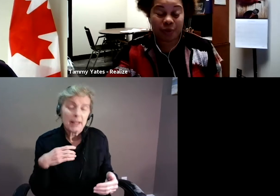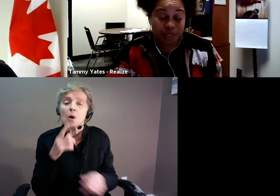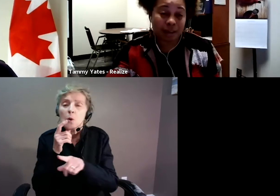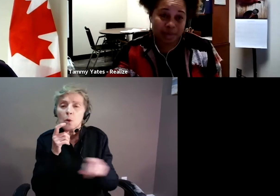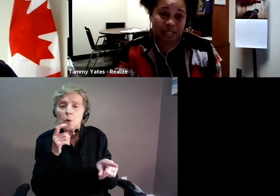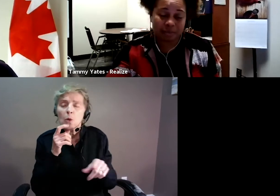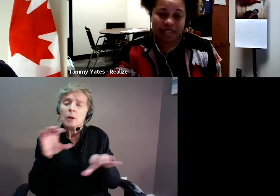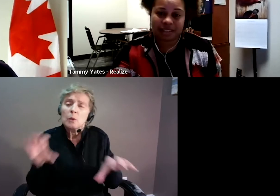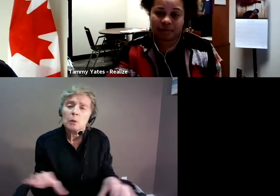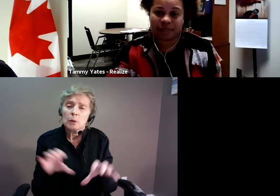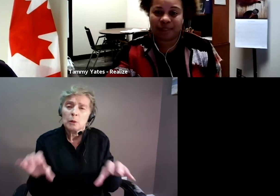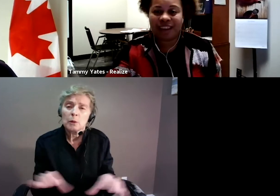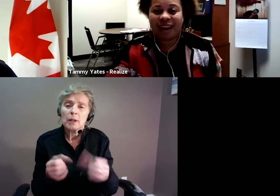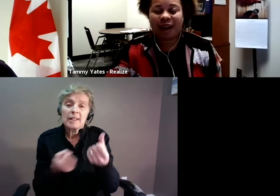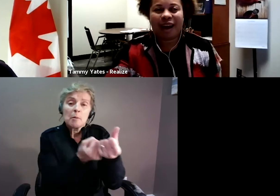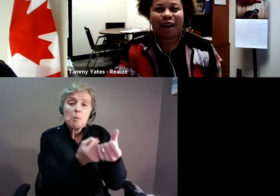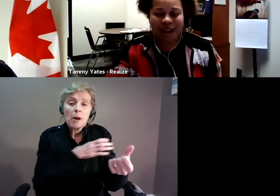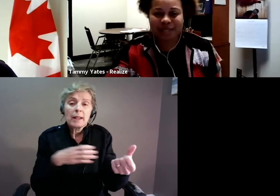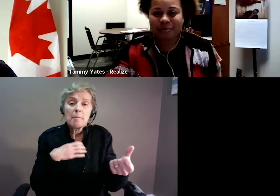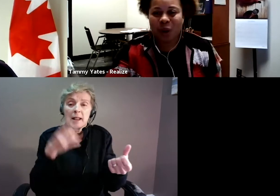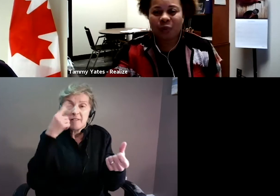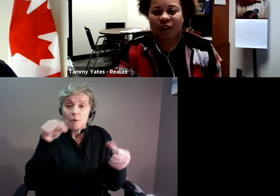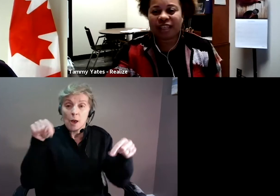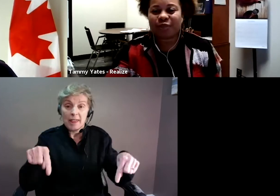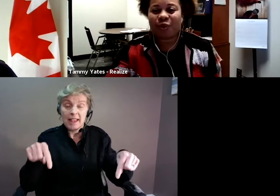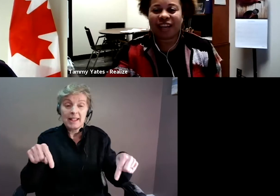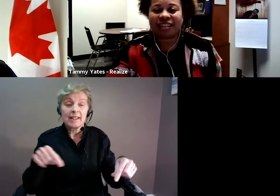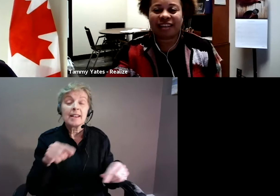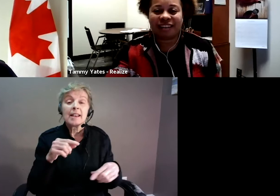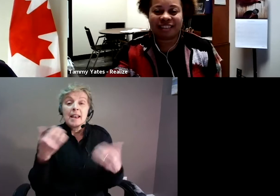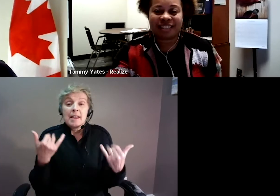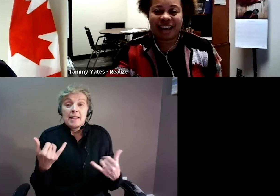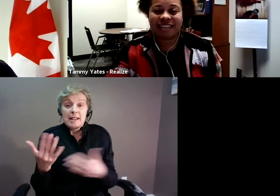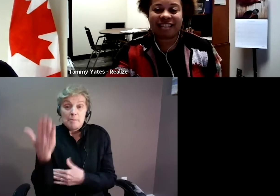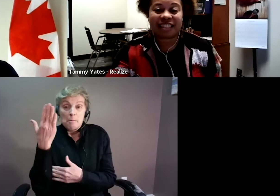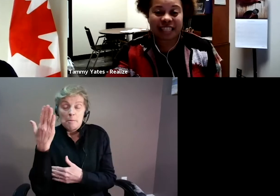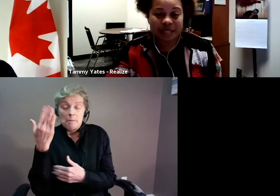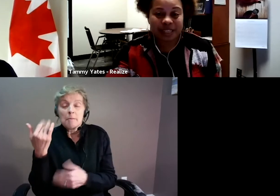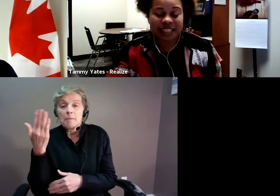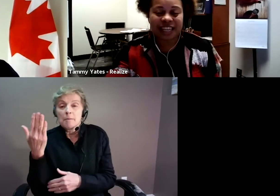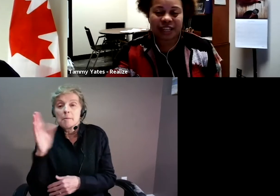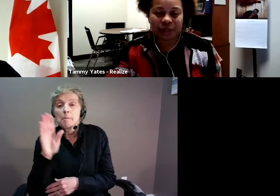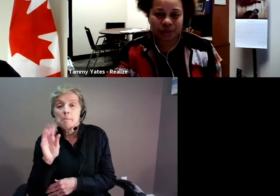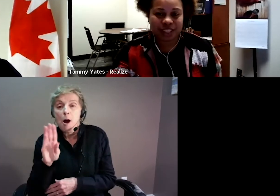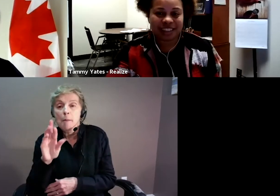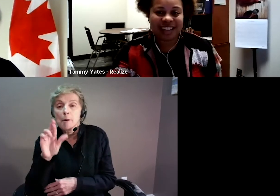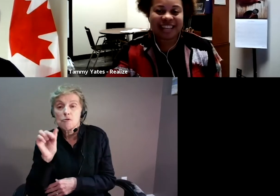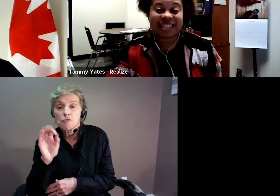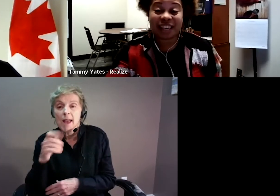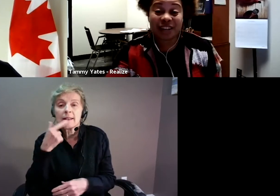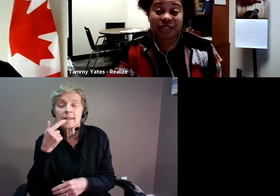to support the committee to make this happen. Ambassador Bob Ray this morning said that disability